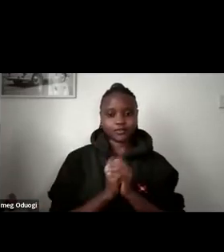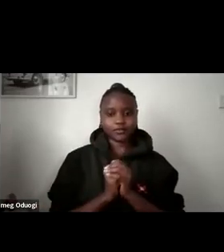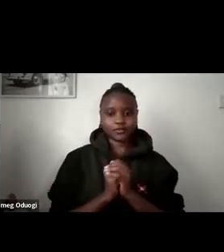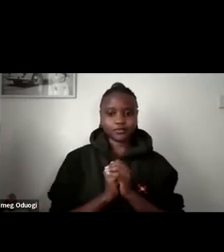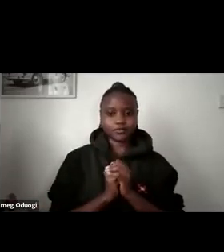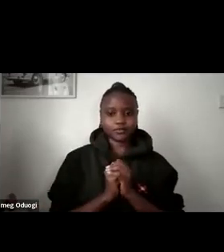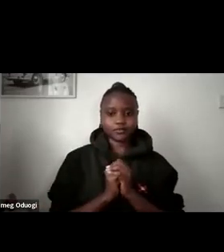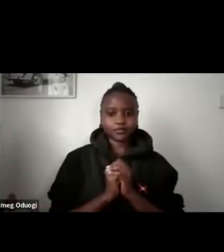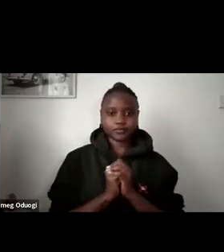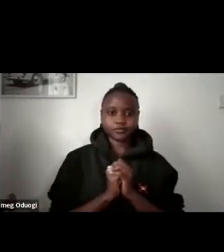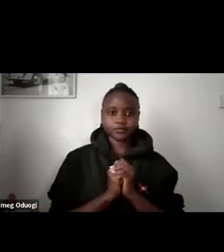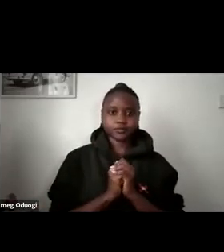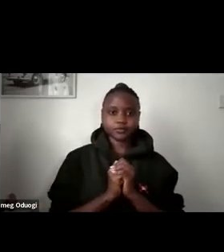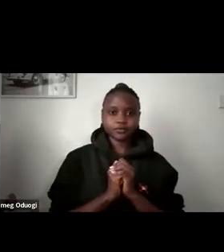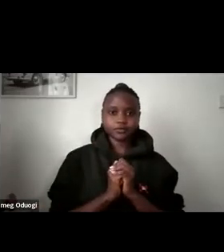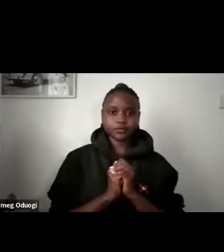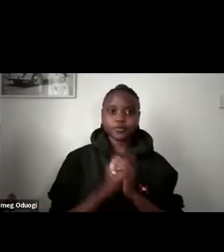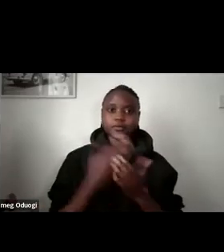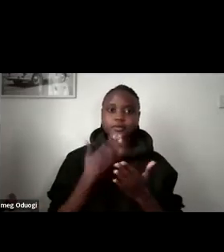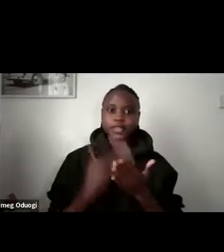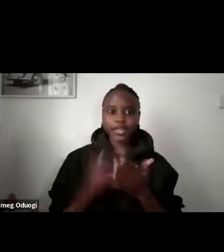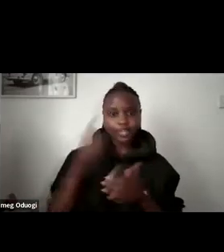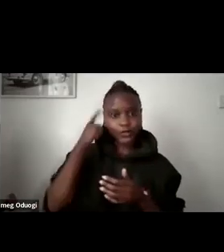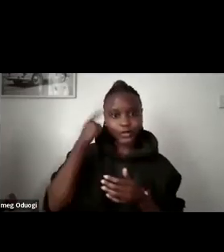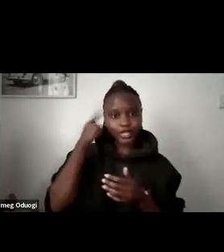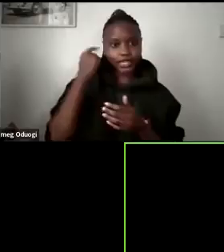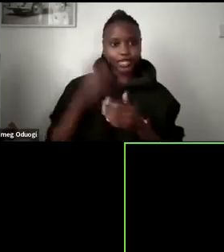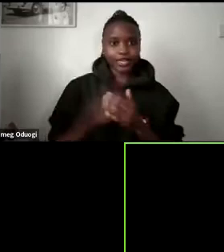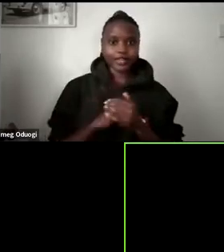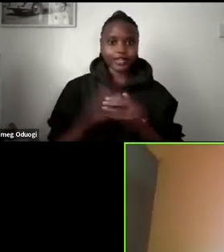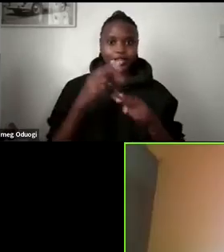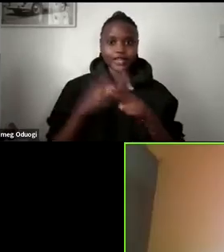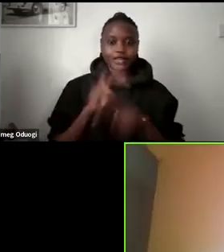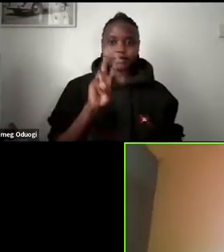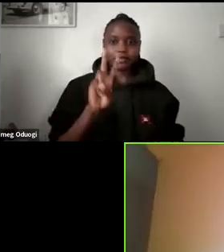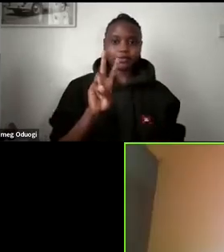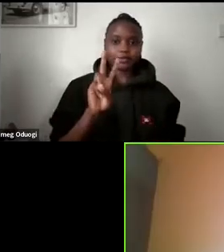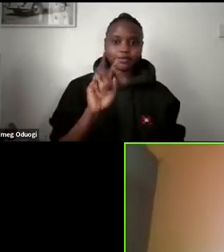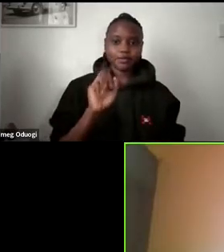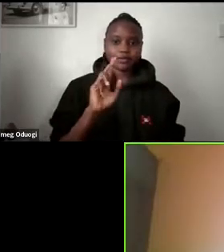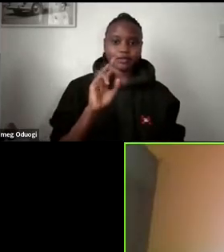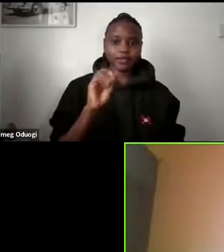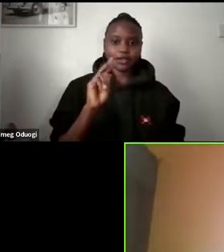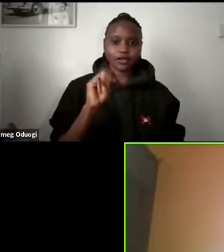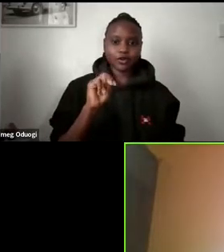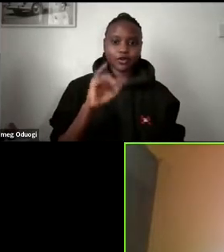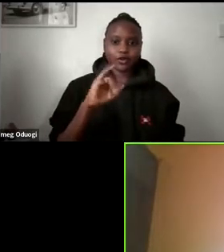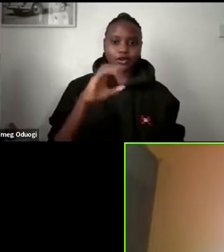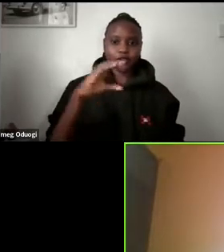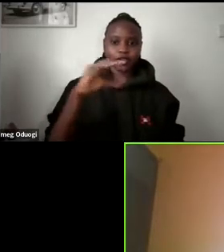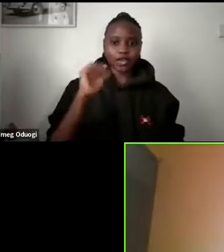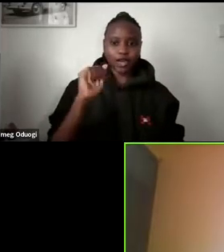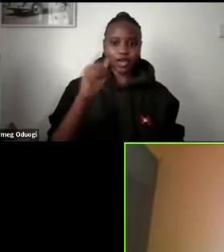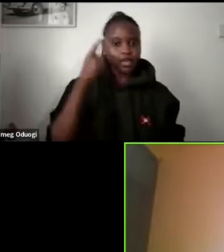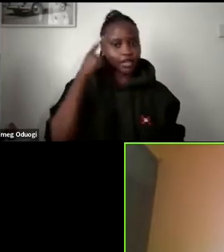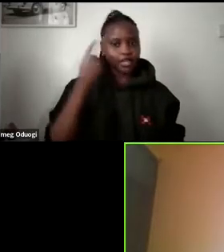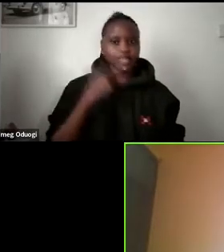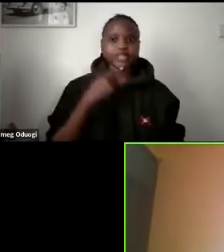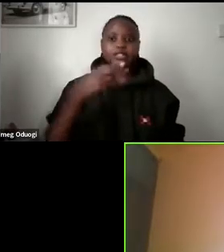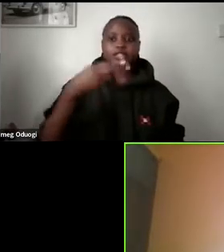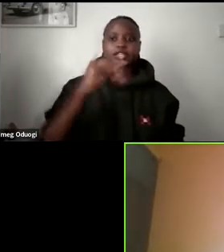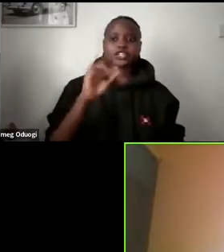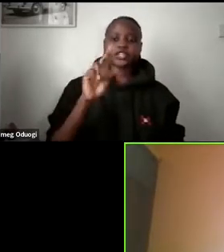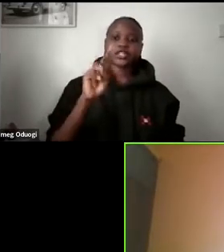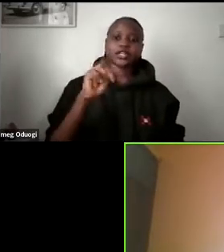Thank you so much, Lillian. I'm Veronica Wangoi, working at HI. So as Lillian has said, HI is an NGO which